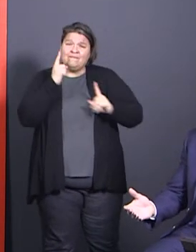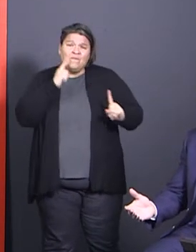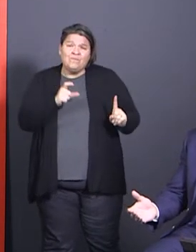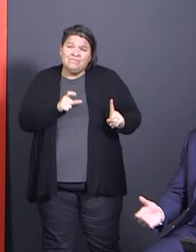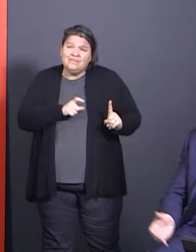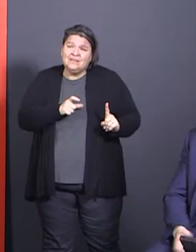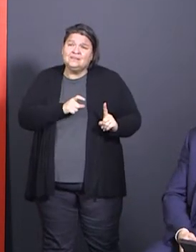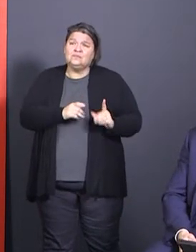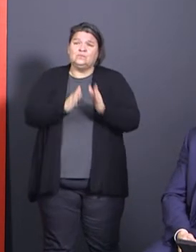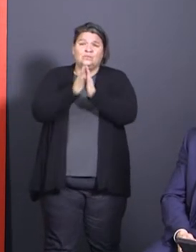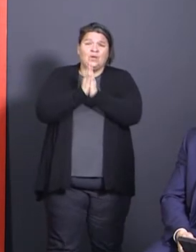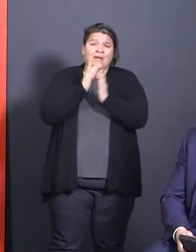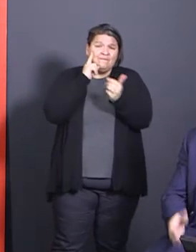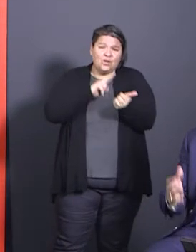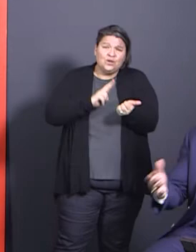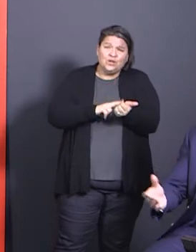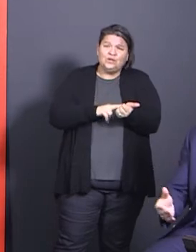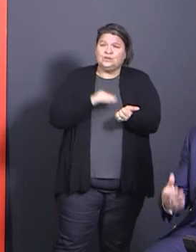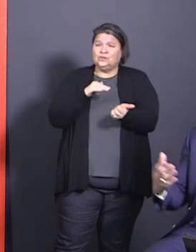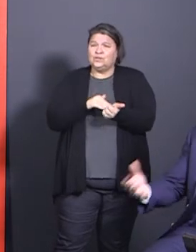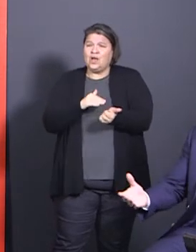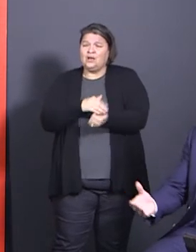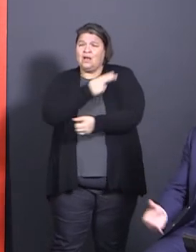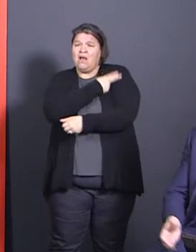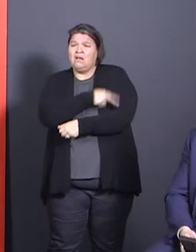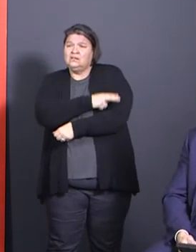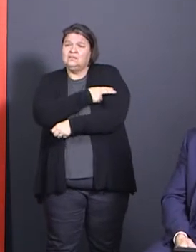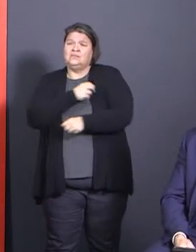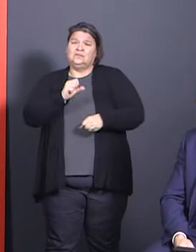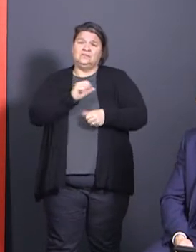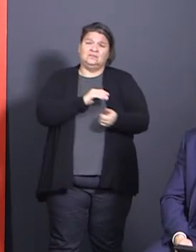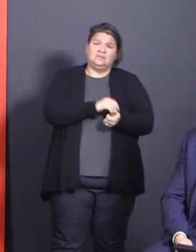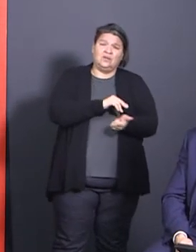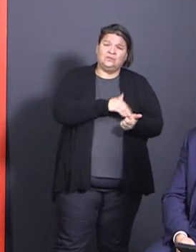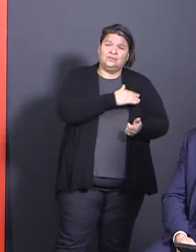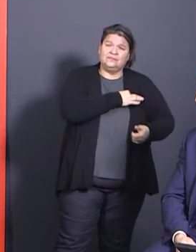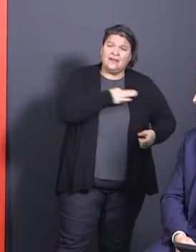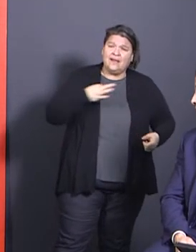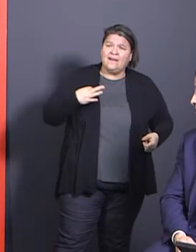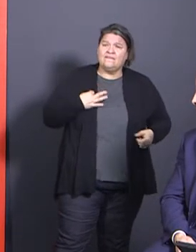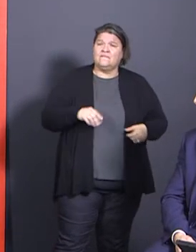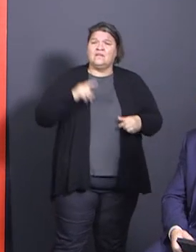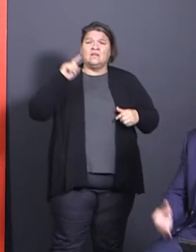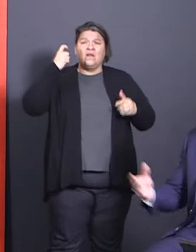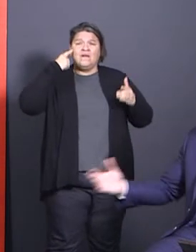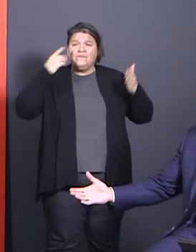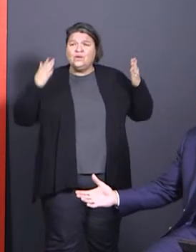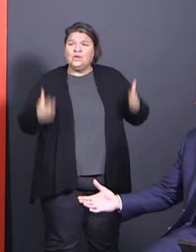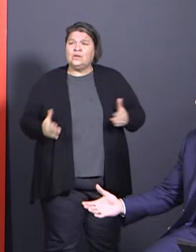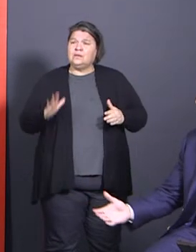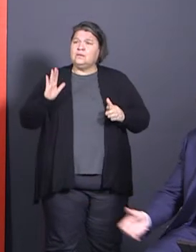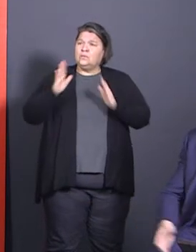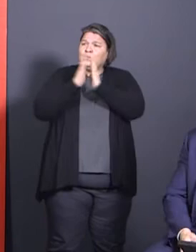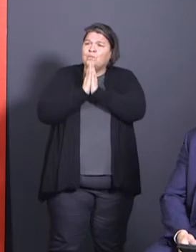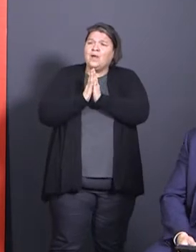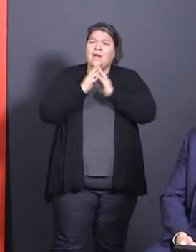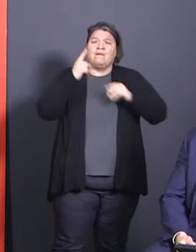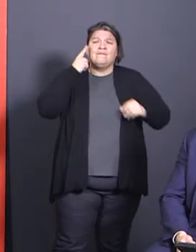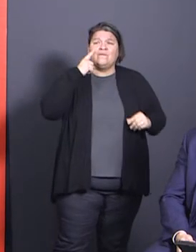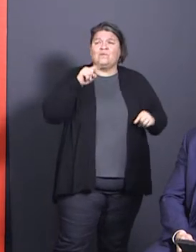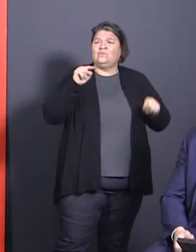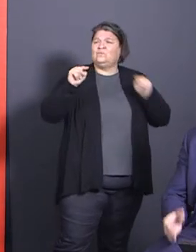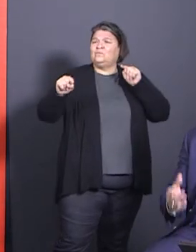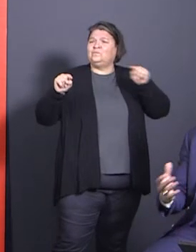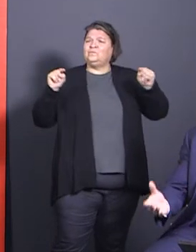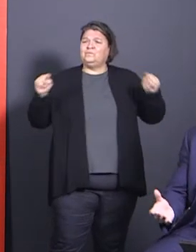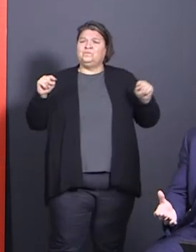first responders, you know, all of our city workers, our government workers, praying for our elected officials, praying for their wisdom. I know that all of